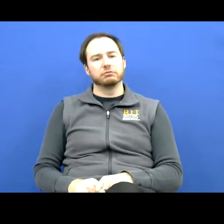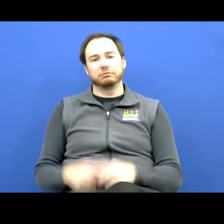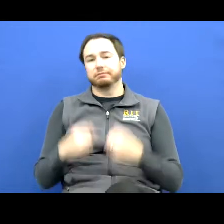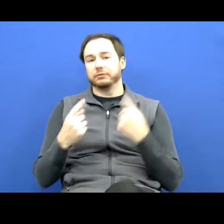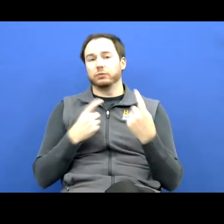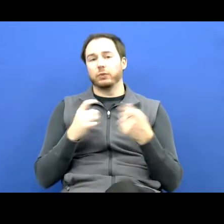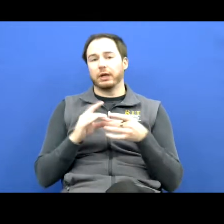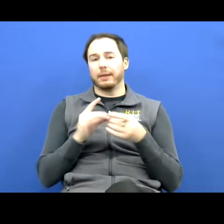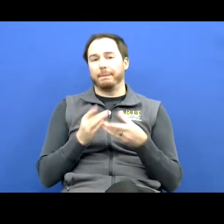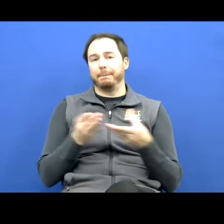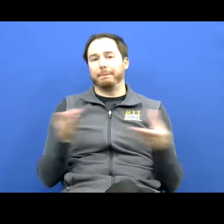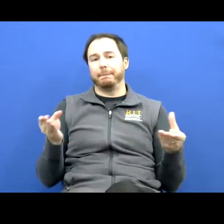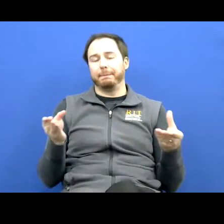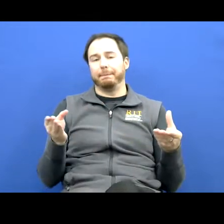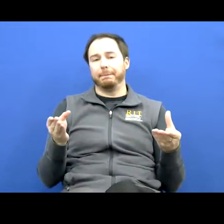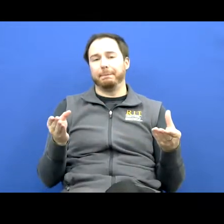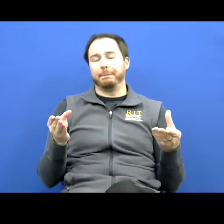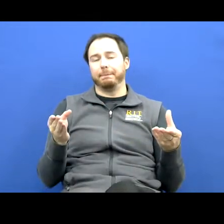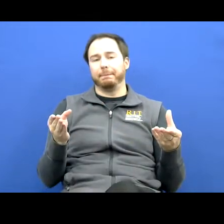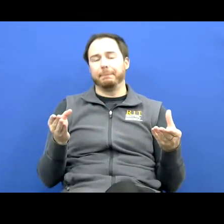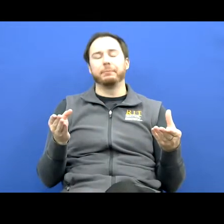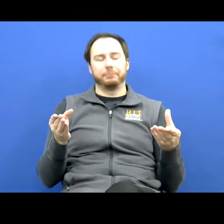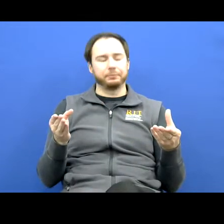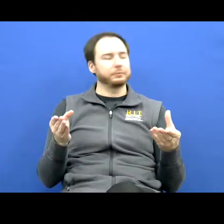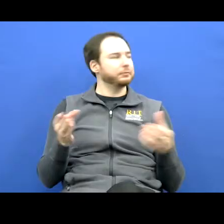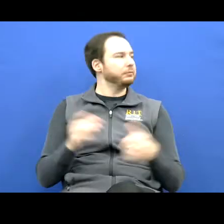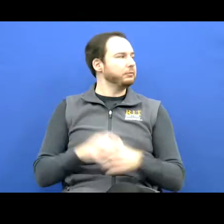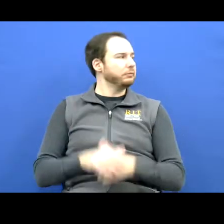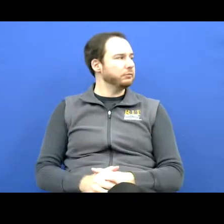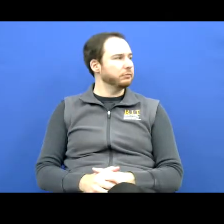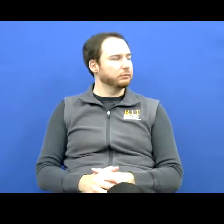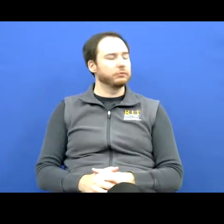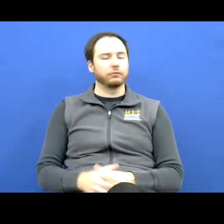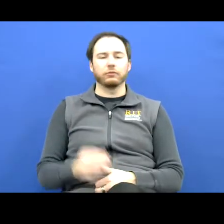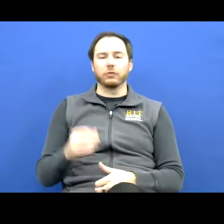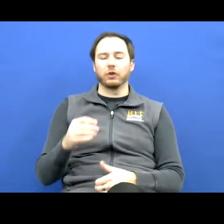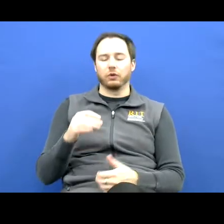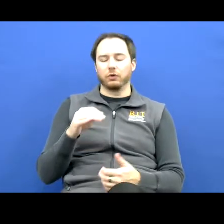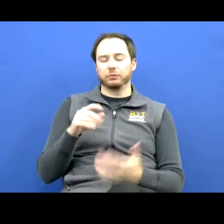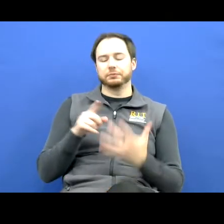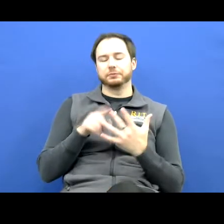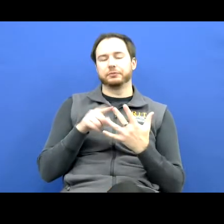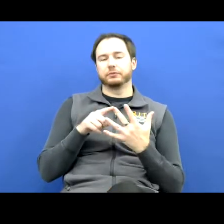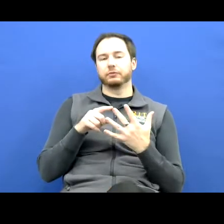questions on that? So when we put forth this law,